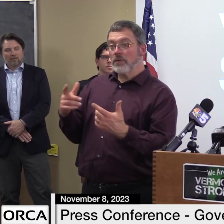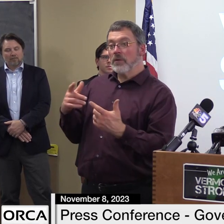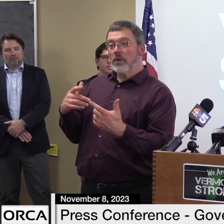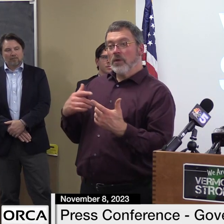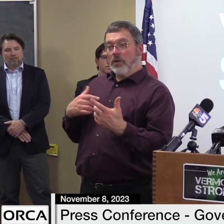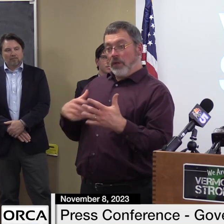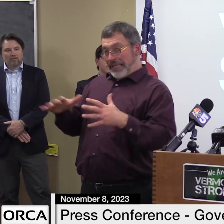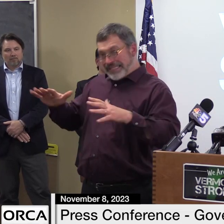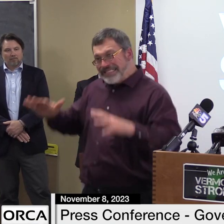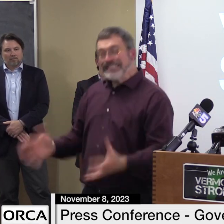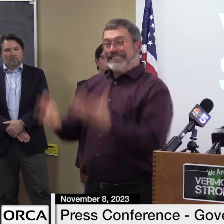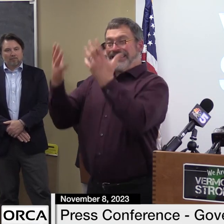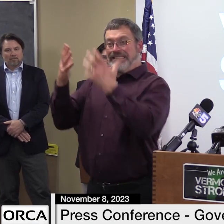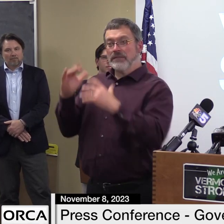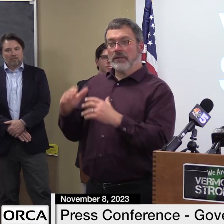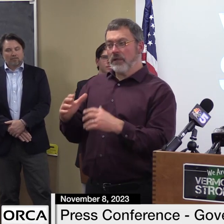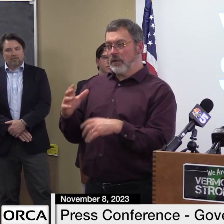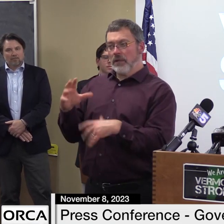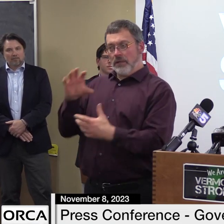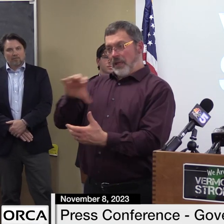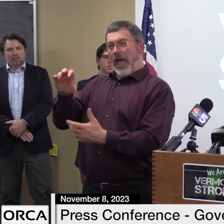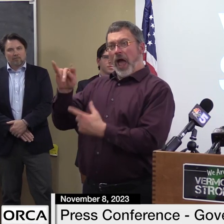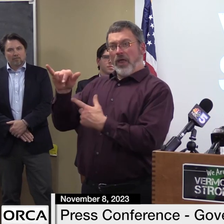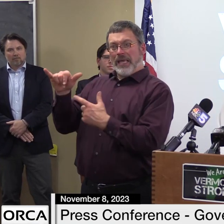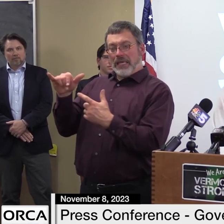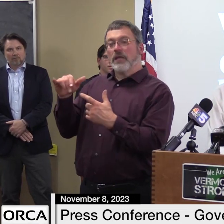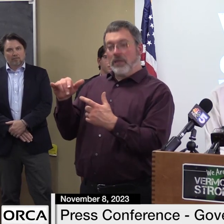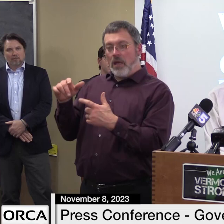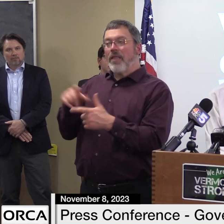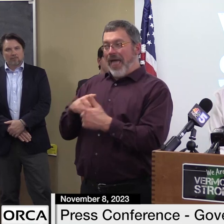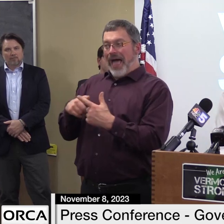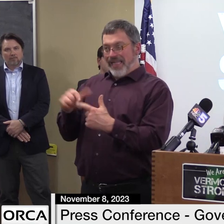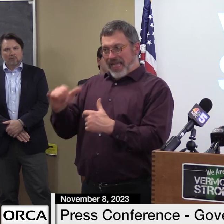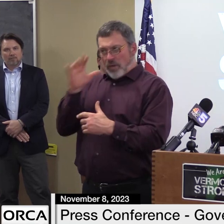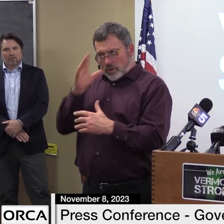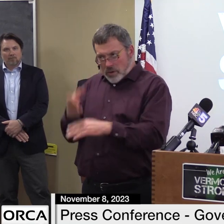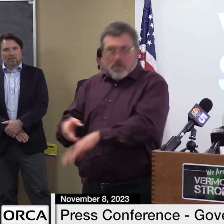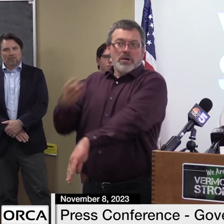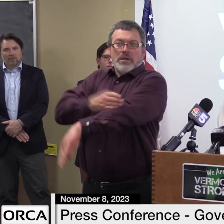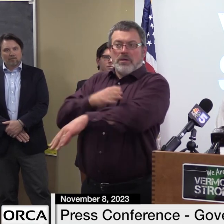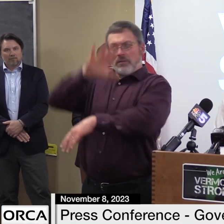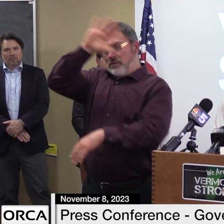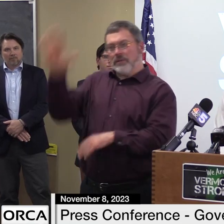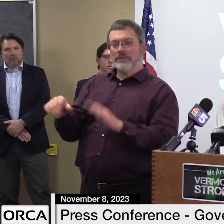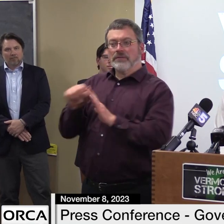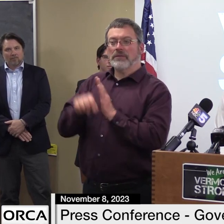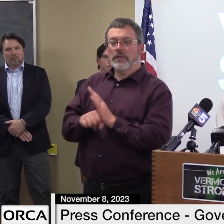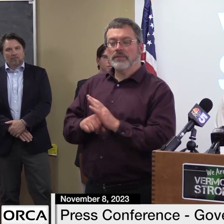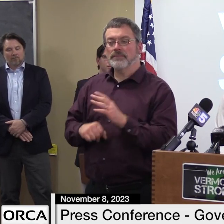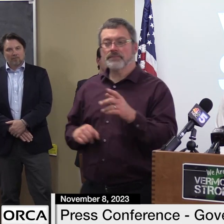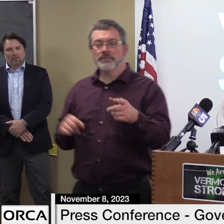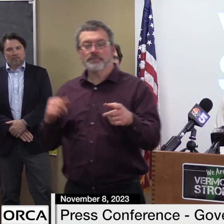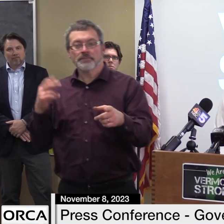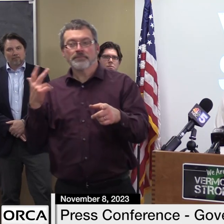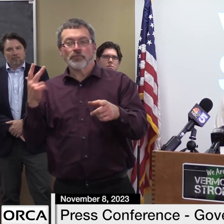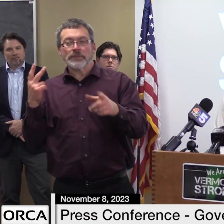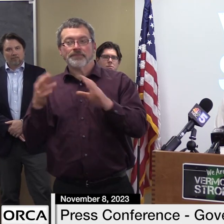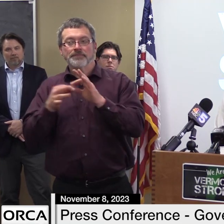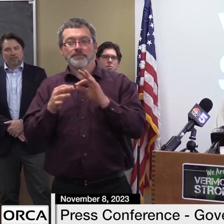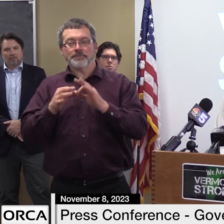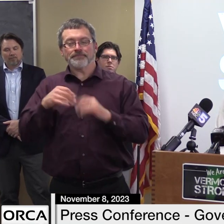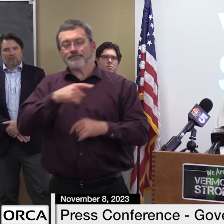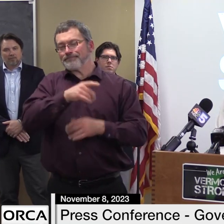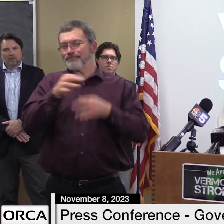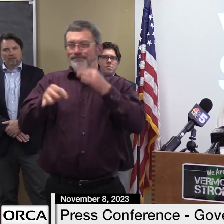more economically vibrant. You mentioned the story of two Vermonts, if you will. I guess it's nothing new, but what would you like to see in terms